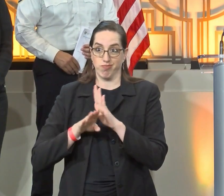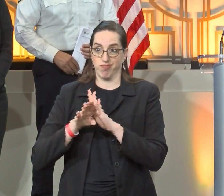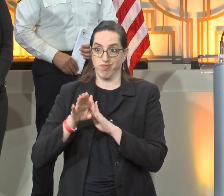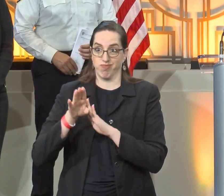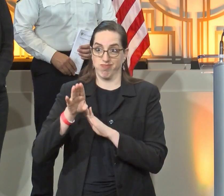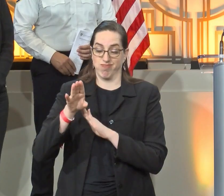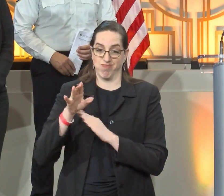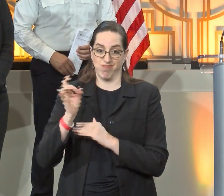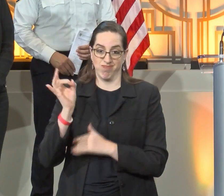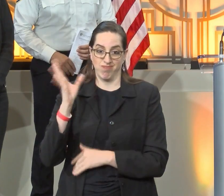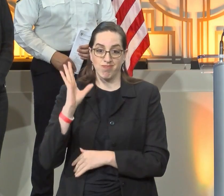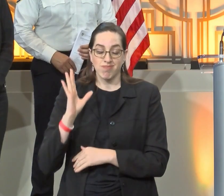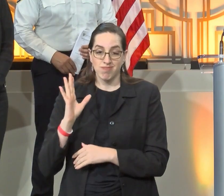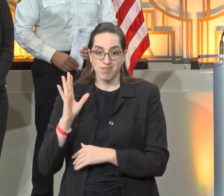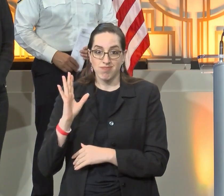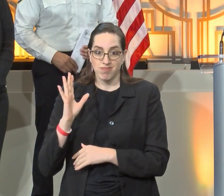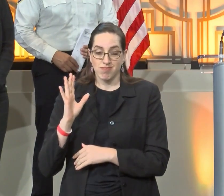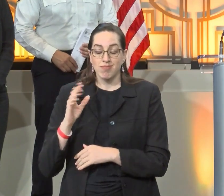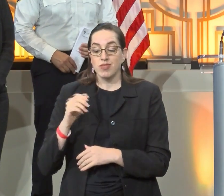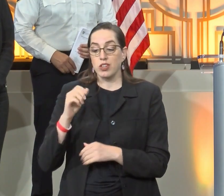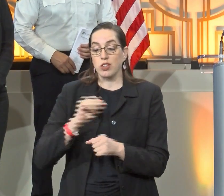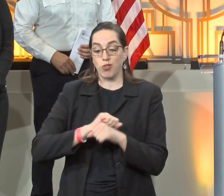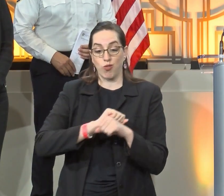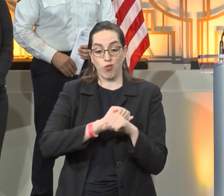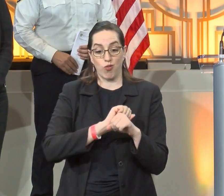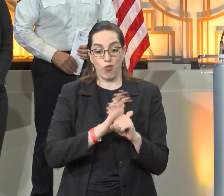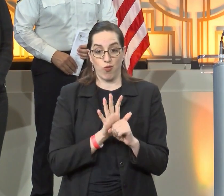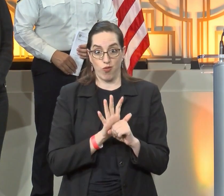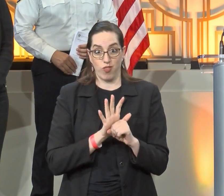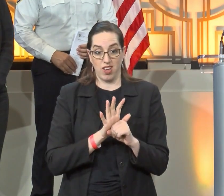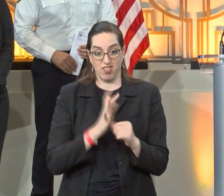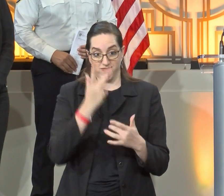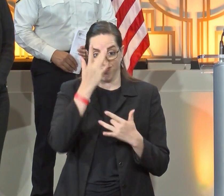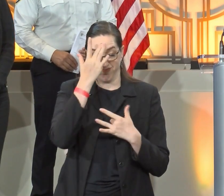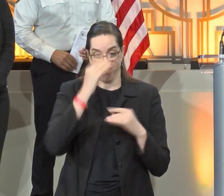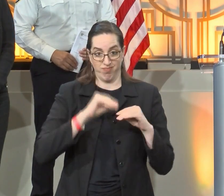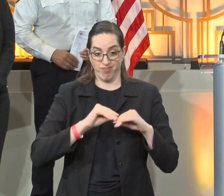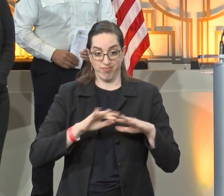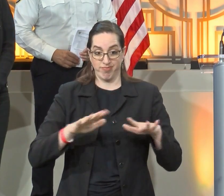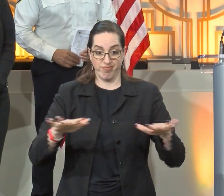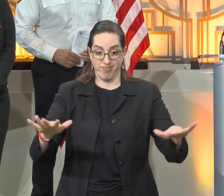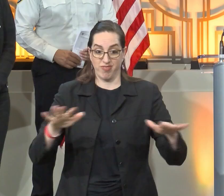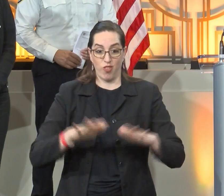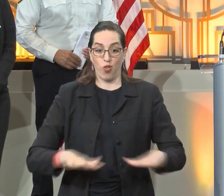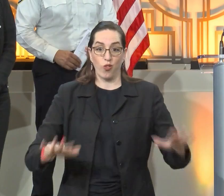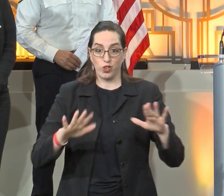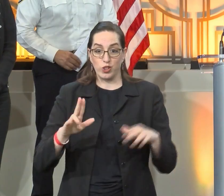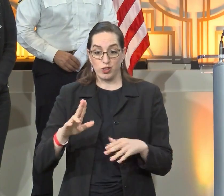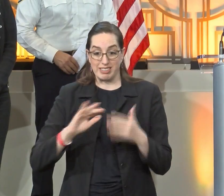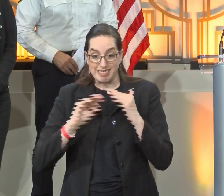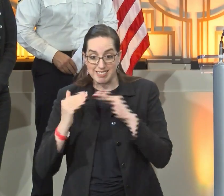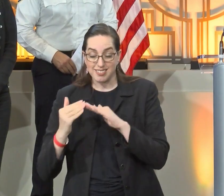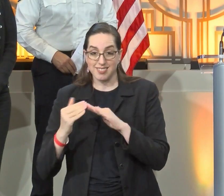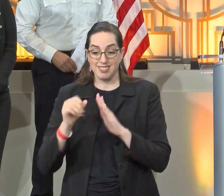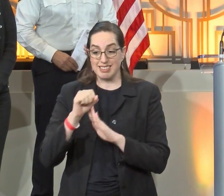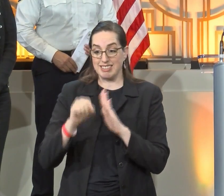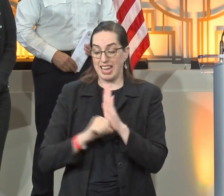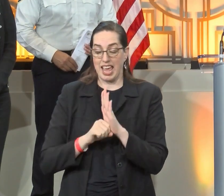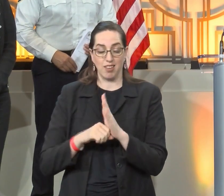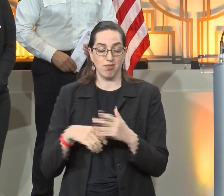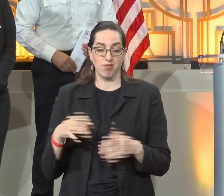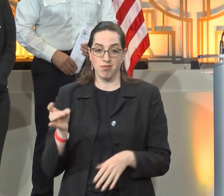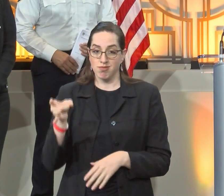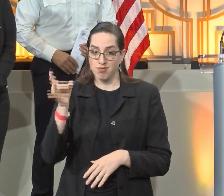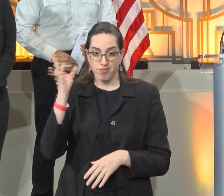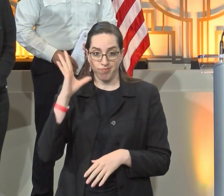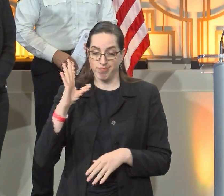us. The COVID-19 virus in the city, quite frankly in the state, is out of control. And what